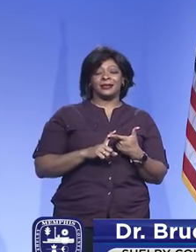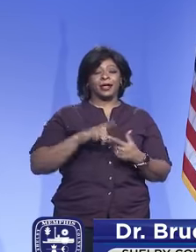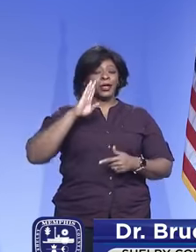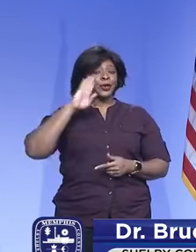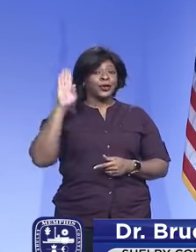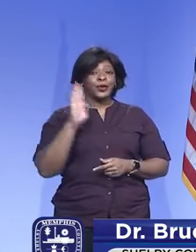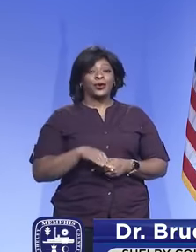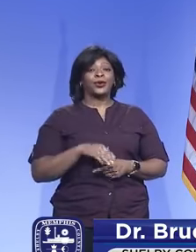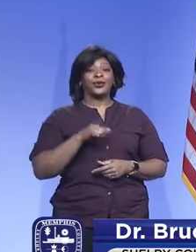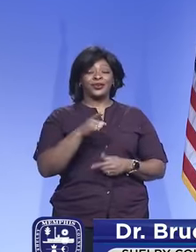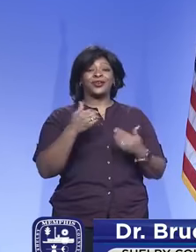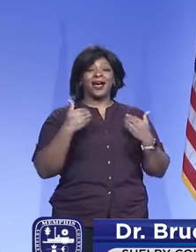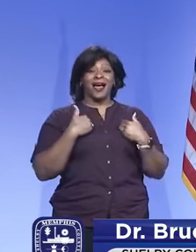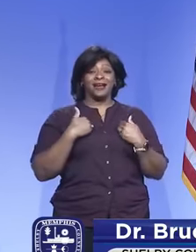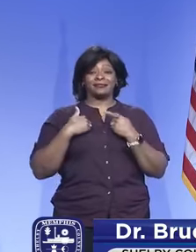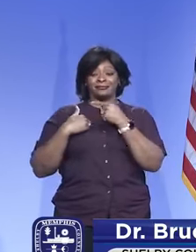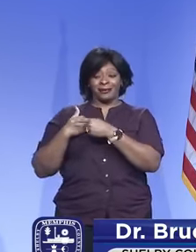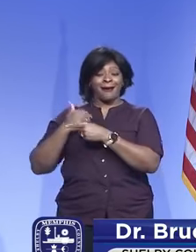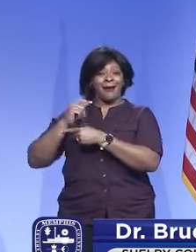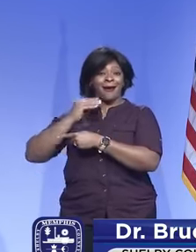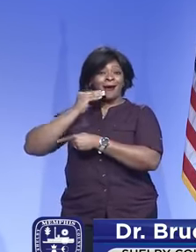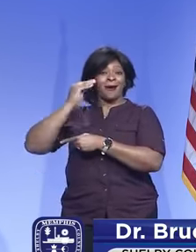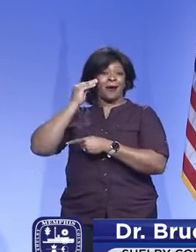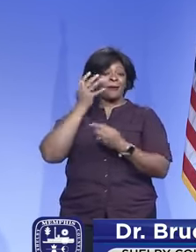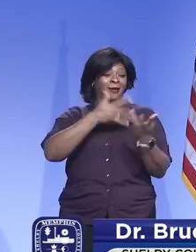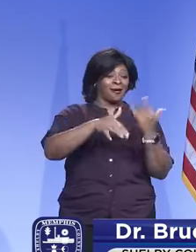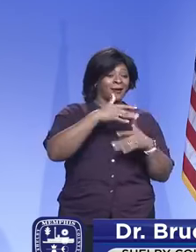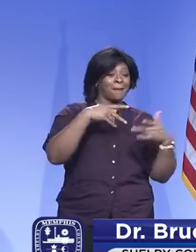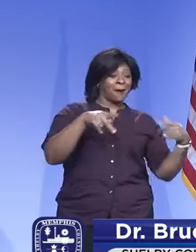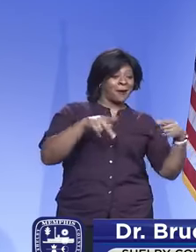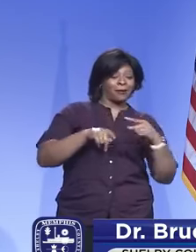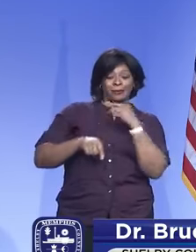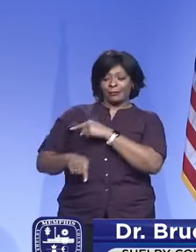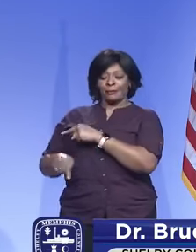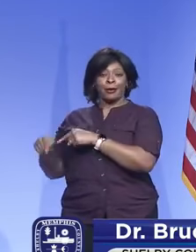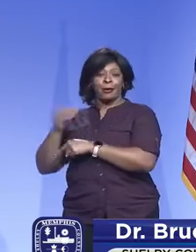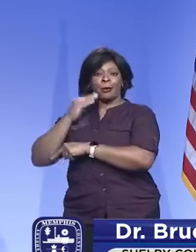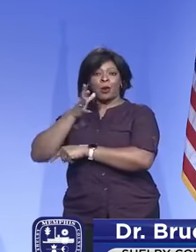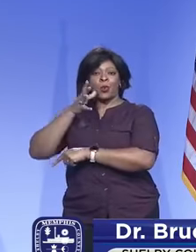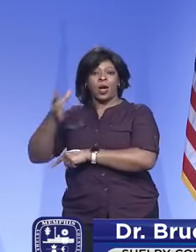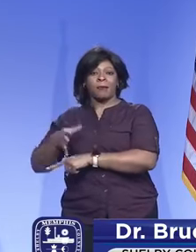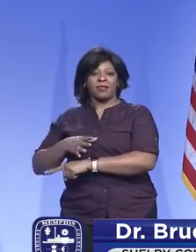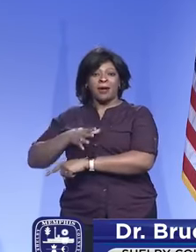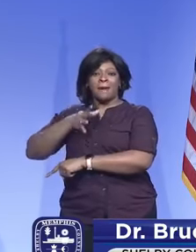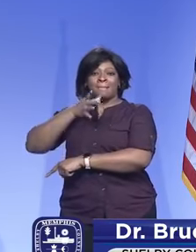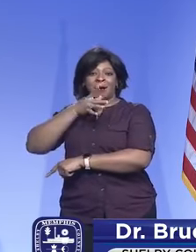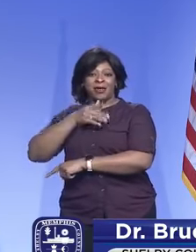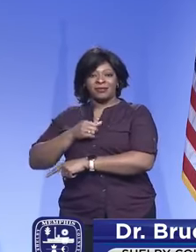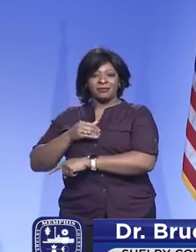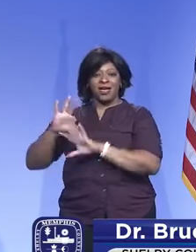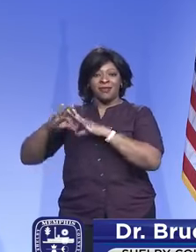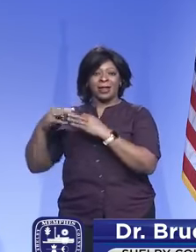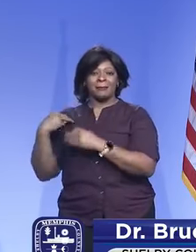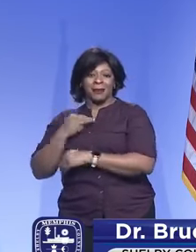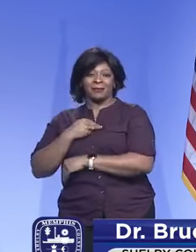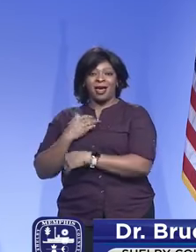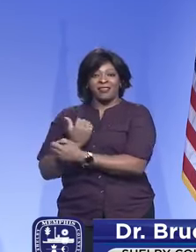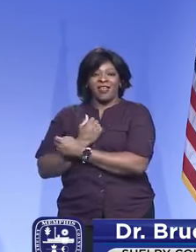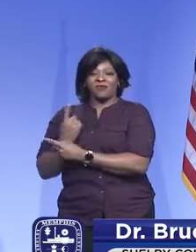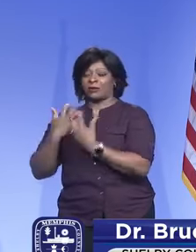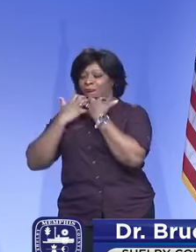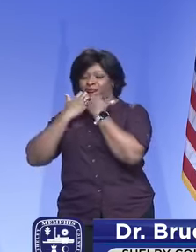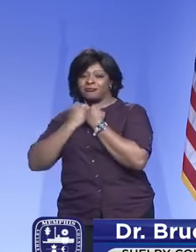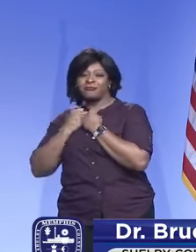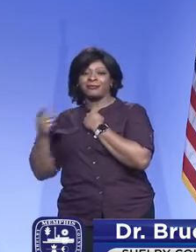knowing that you have at home a grandmother, a mother, a relative, a loved one who